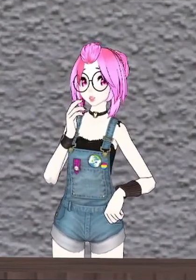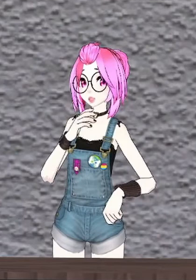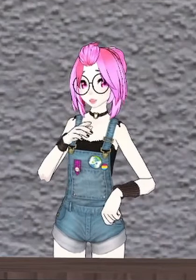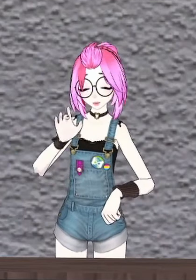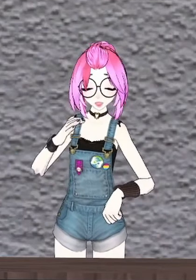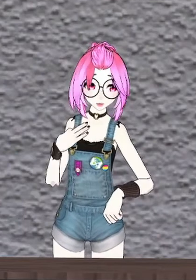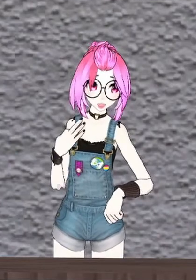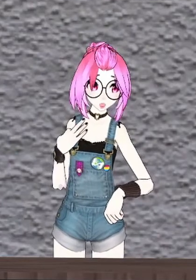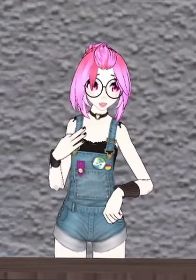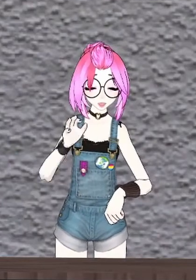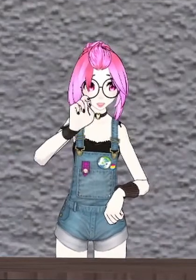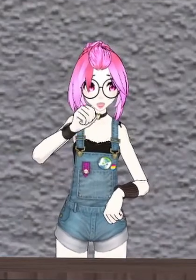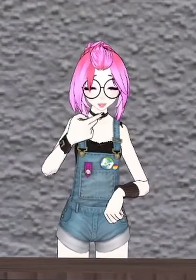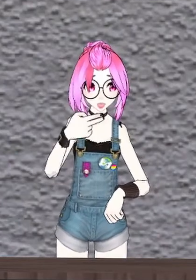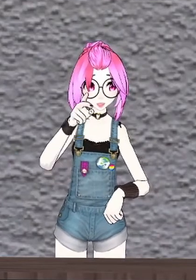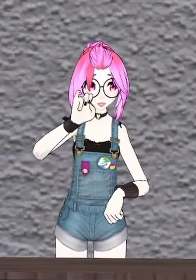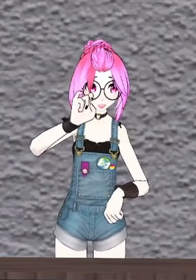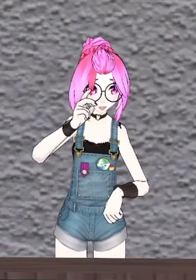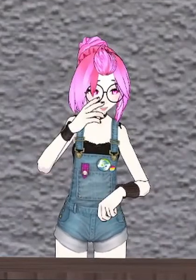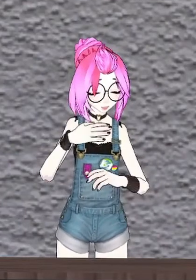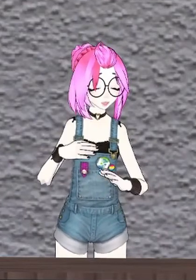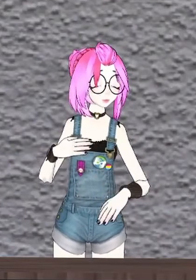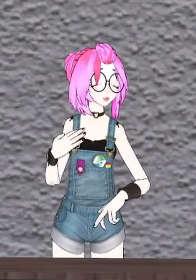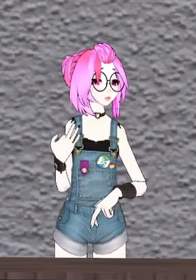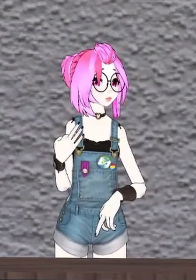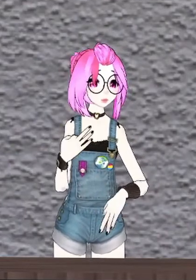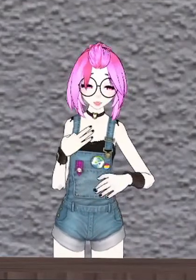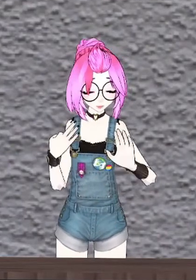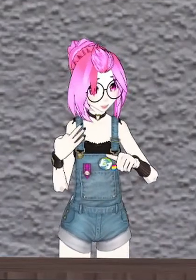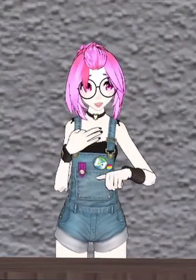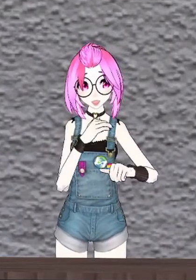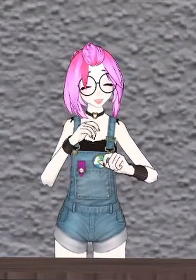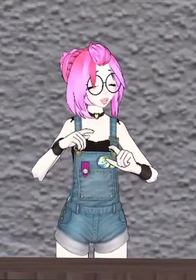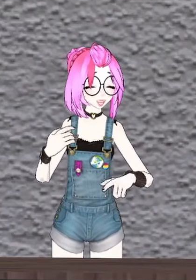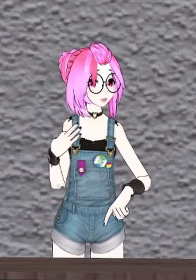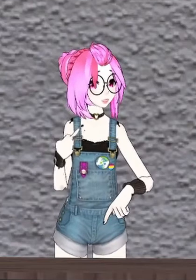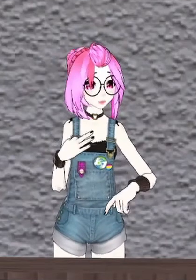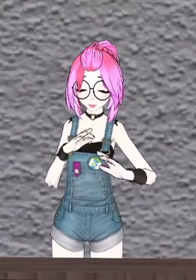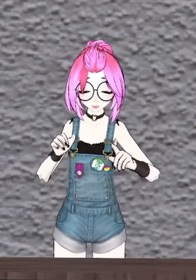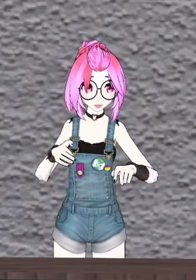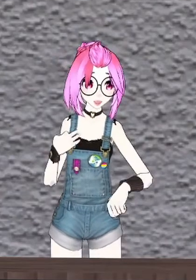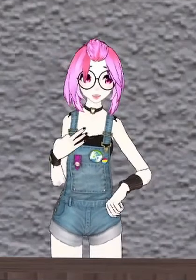weird, but volunteer is the same sign as shirt. Same sign. No difference. No difference at all.